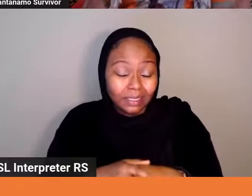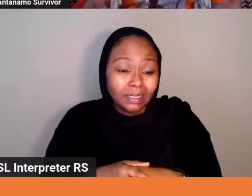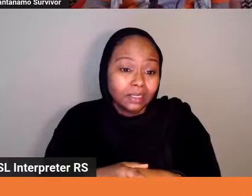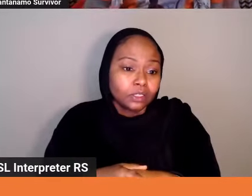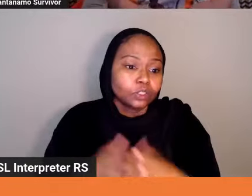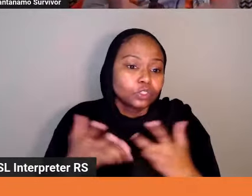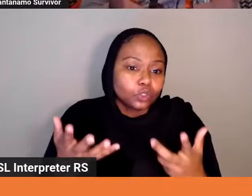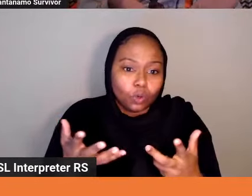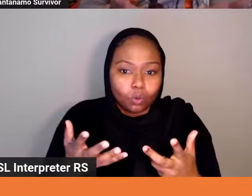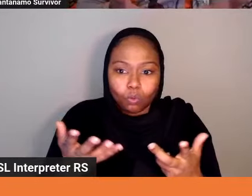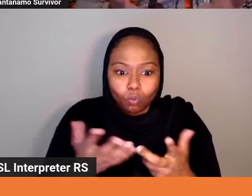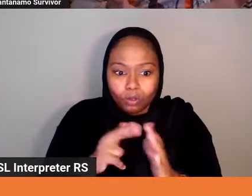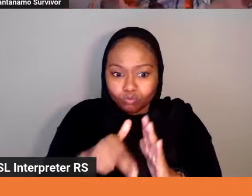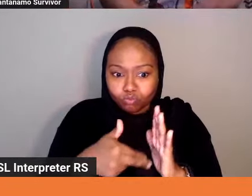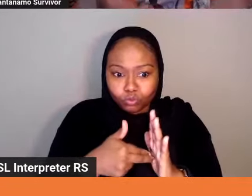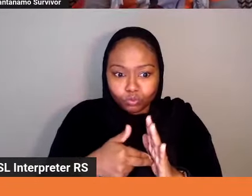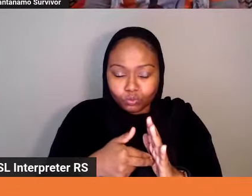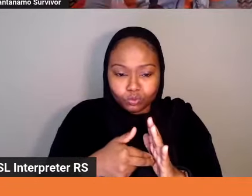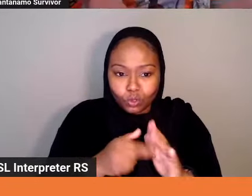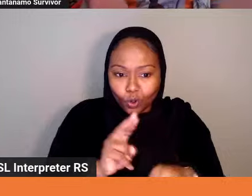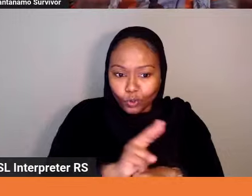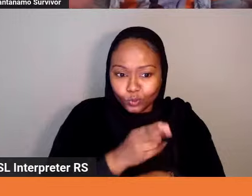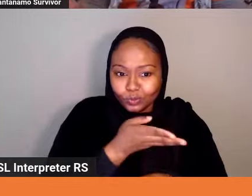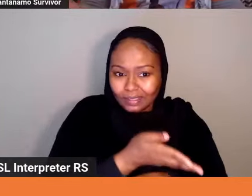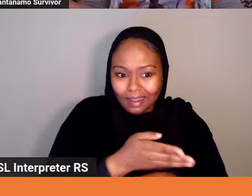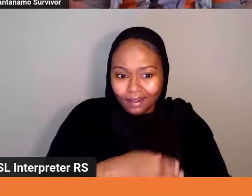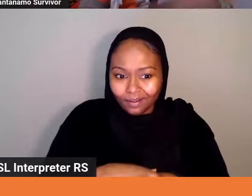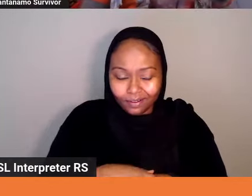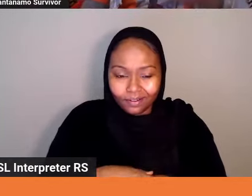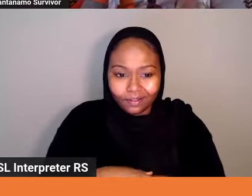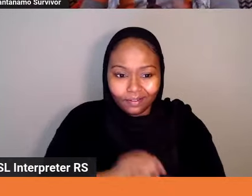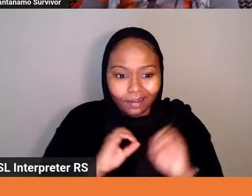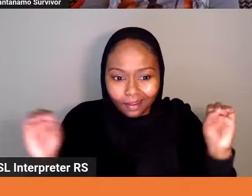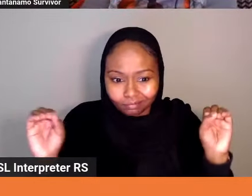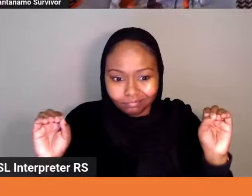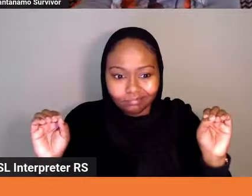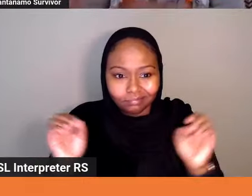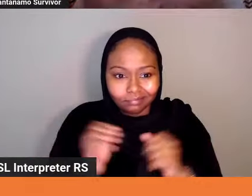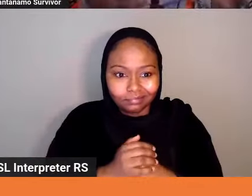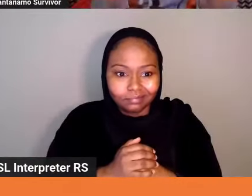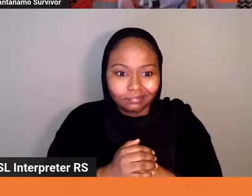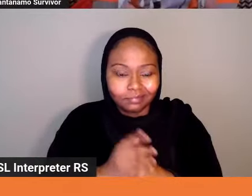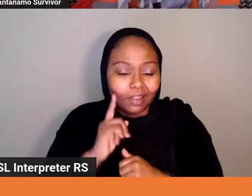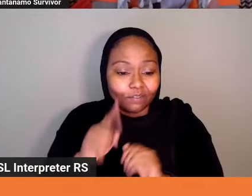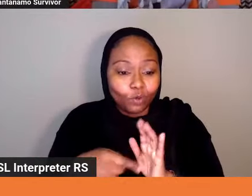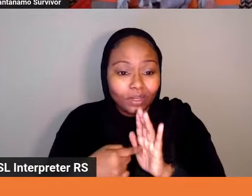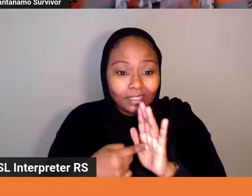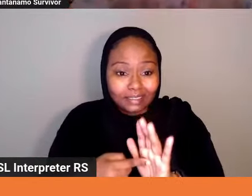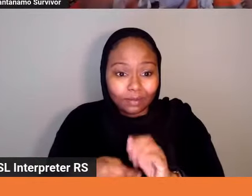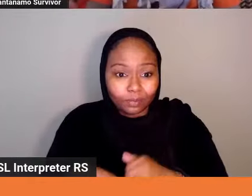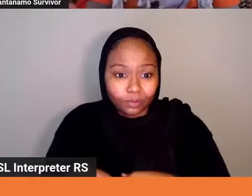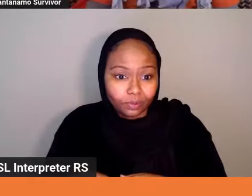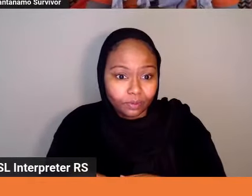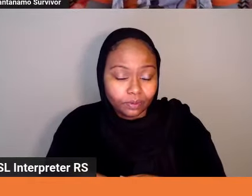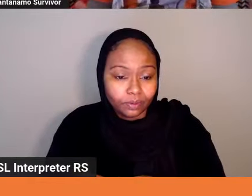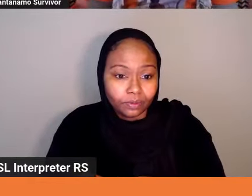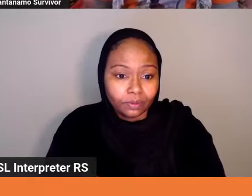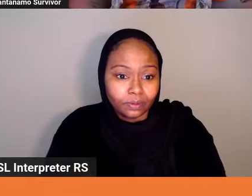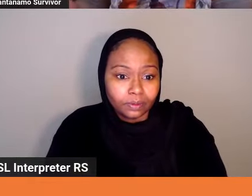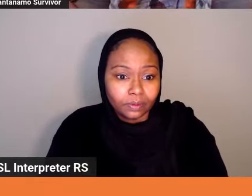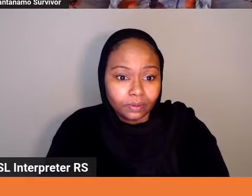should be applied there if everything from the beginning was baseless? When you talk about, for example, the military commission at Guantanamo, broken